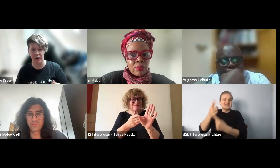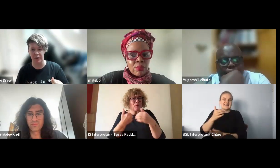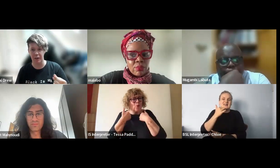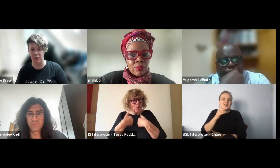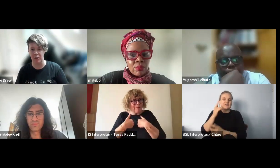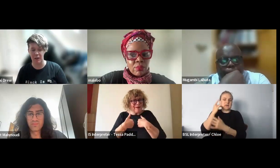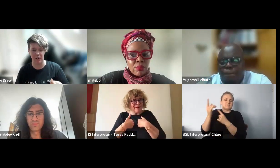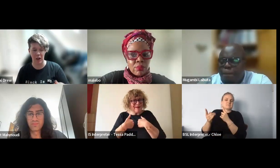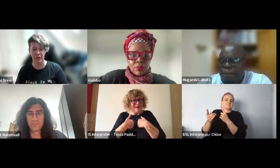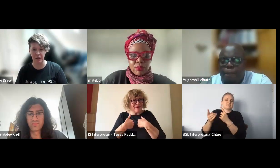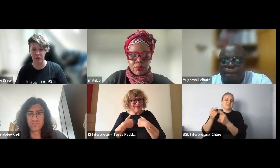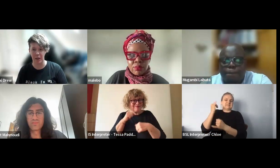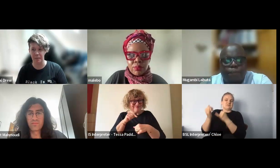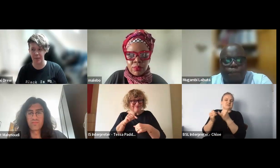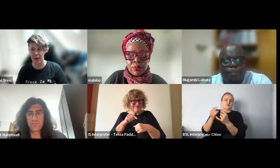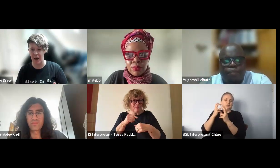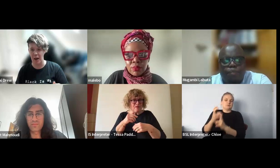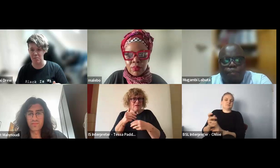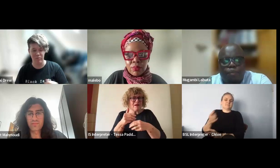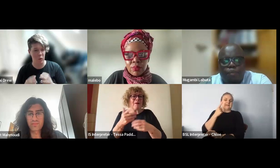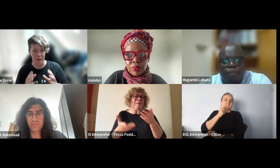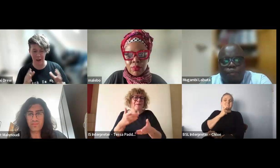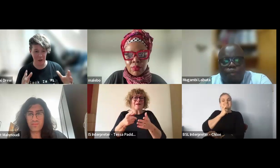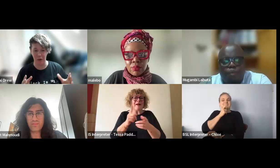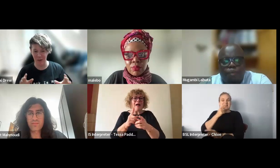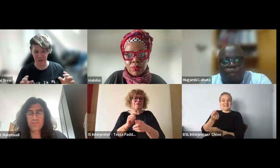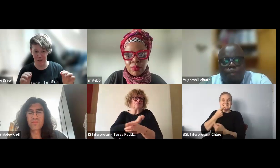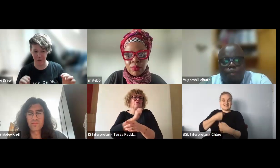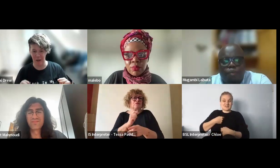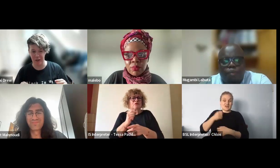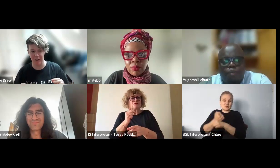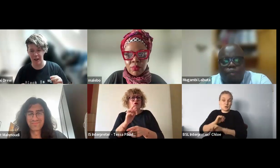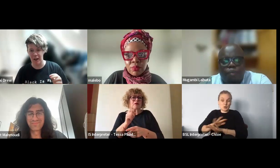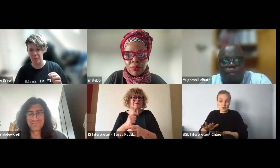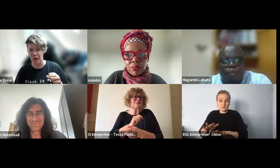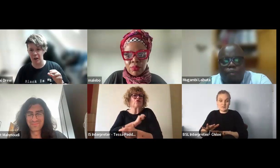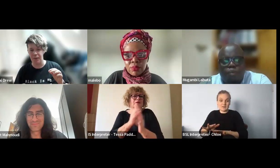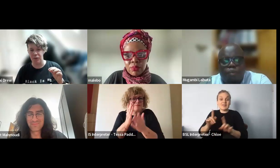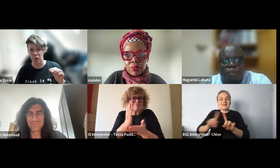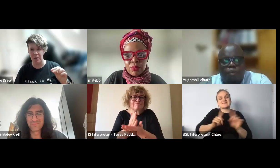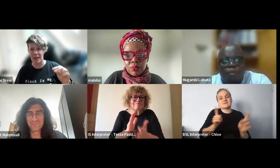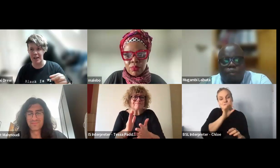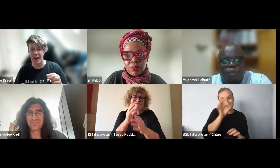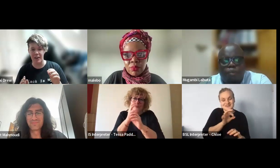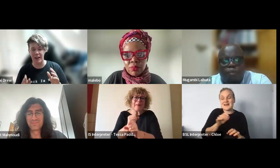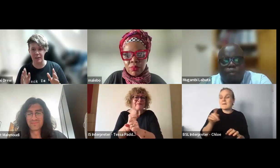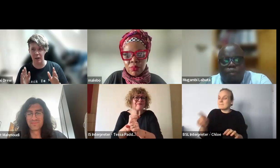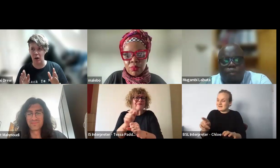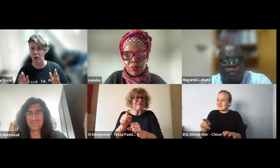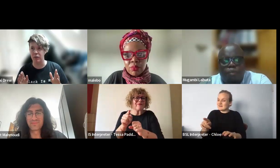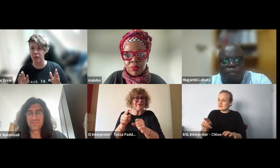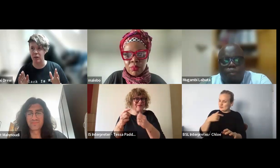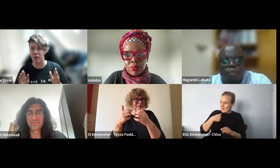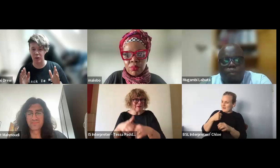critical of the decisions it's suggesting to me. Whether I do or not, different question. But do I maintain that